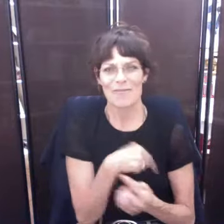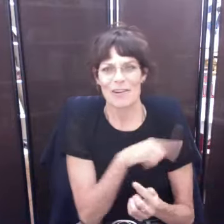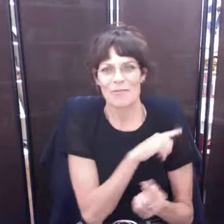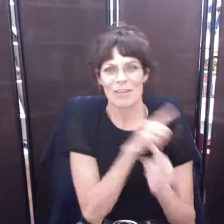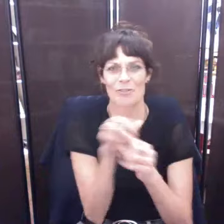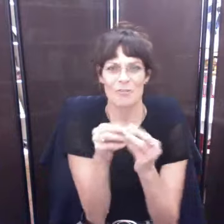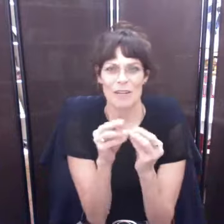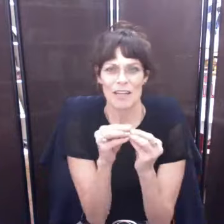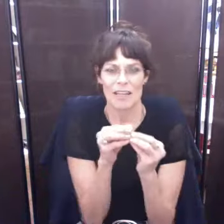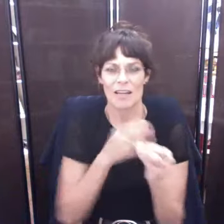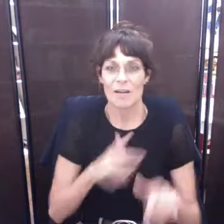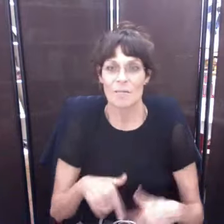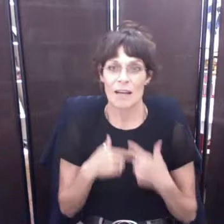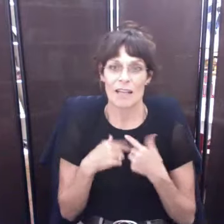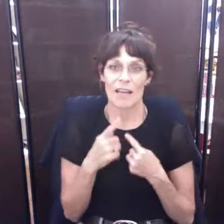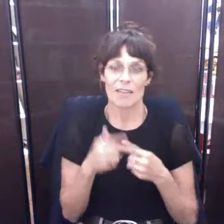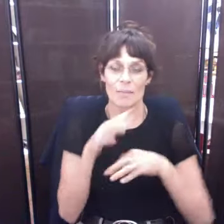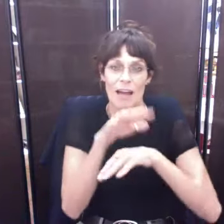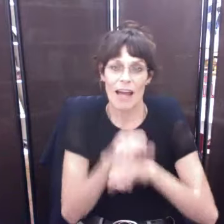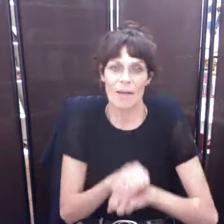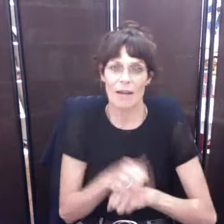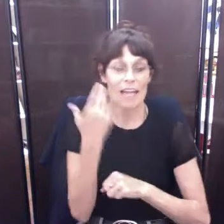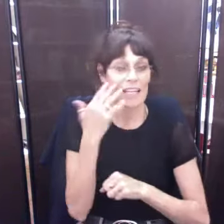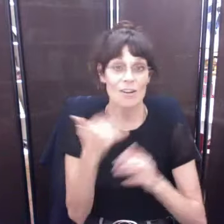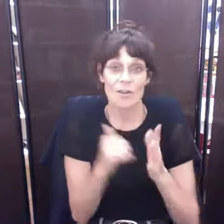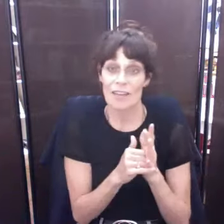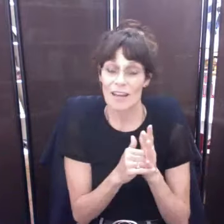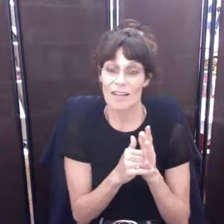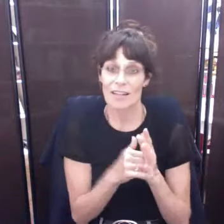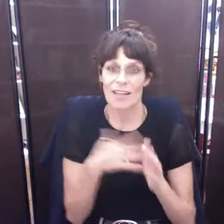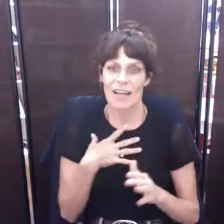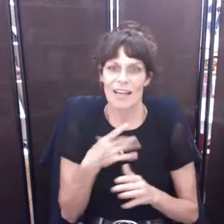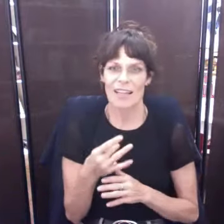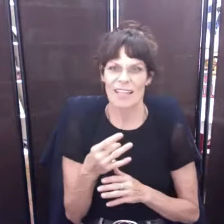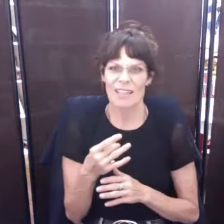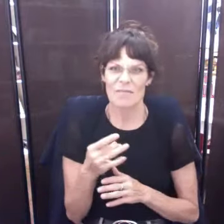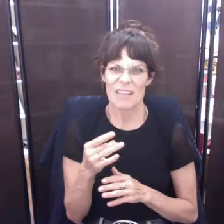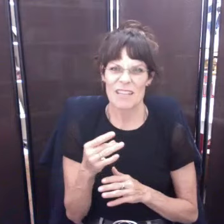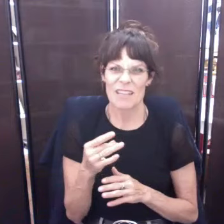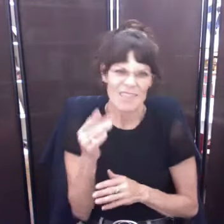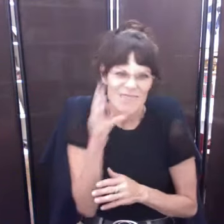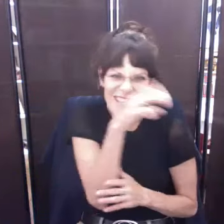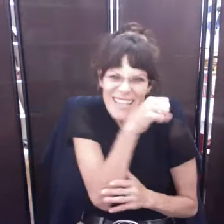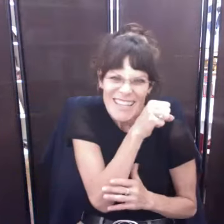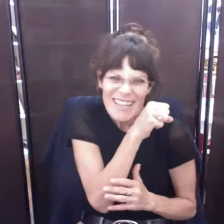my life is all about habit, and I didn't even know that. I like to be mysterious, you know. But the realistic